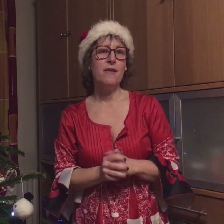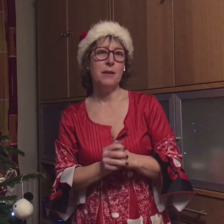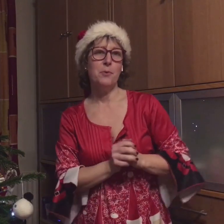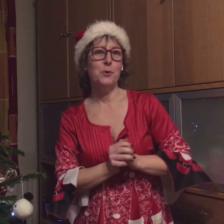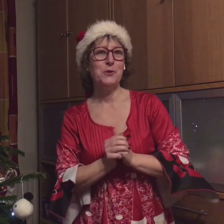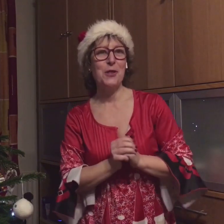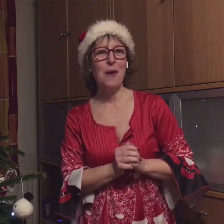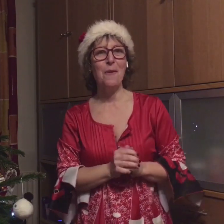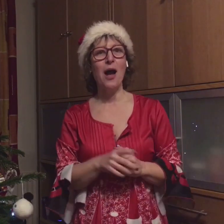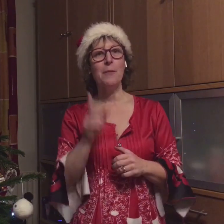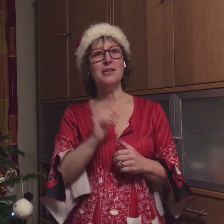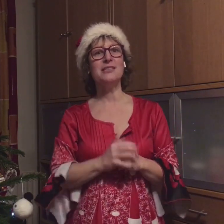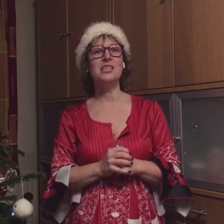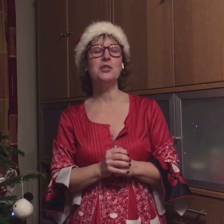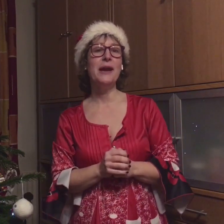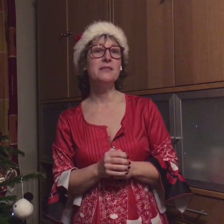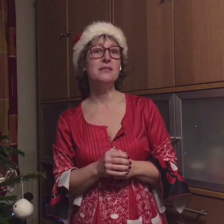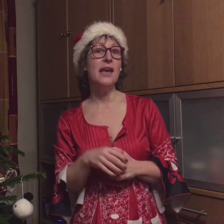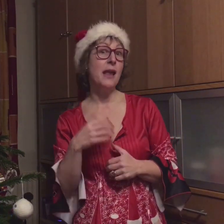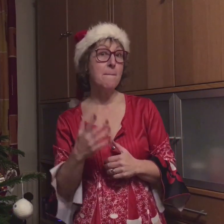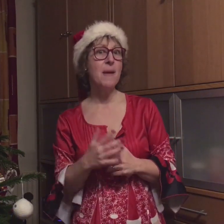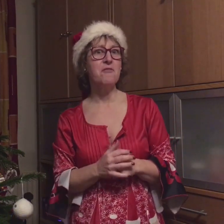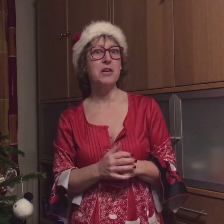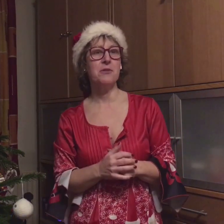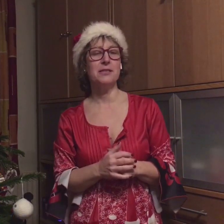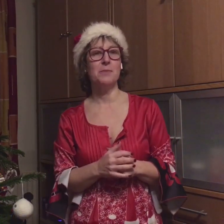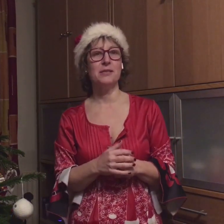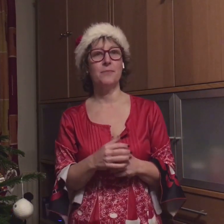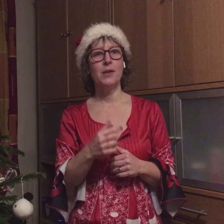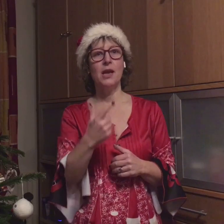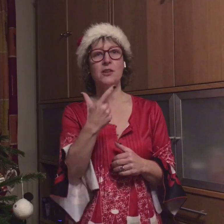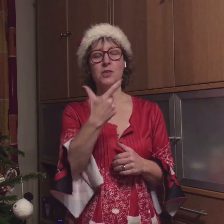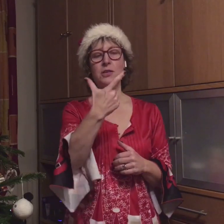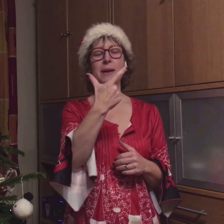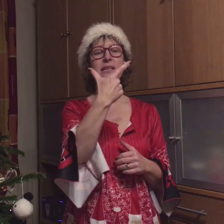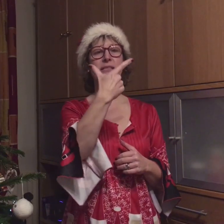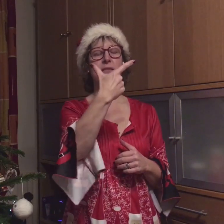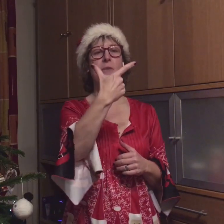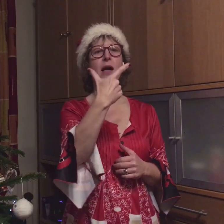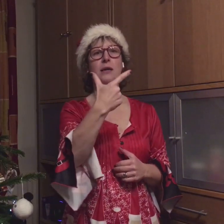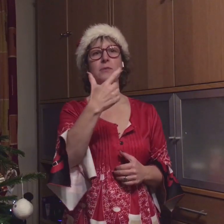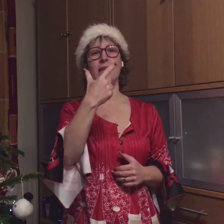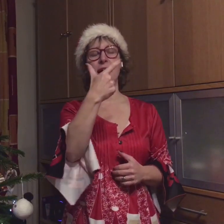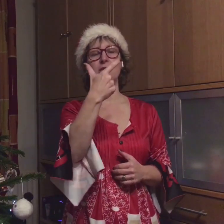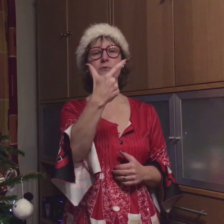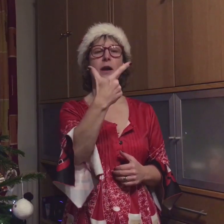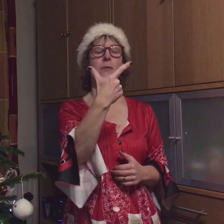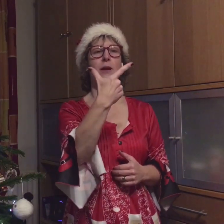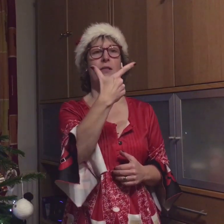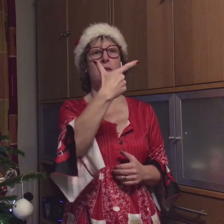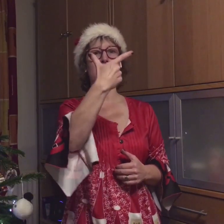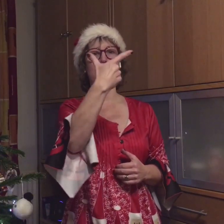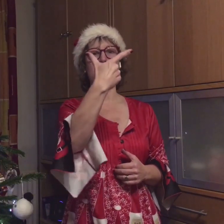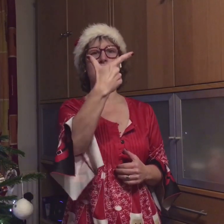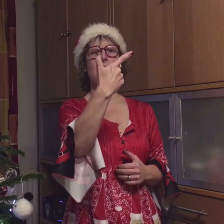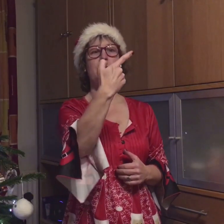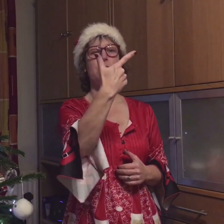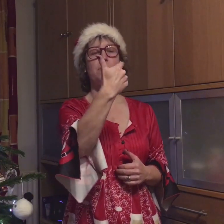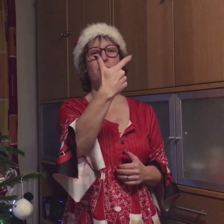Very important though, I'm going to teach you how to say Merry Christmas. So you're going to make a smile with the hand you write with, just your thumb and your